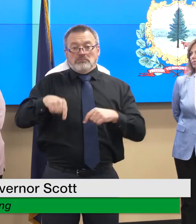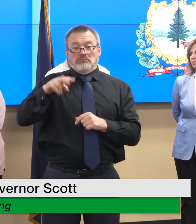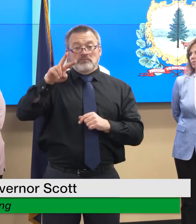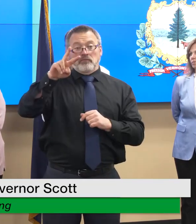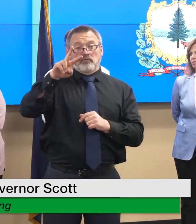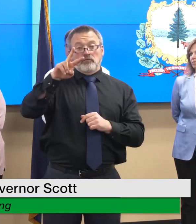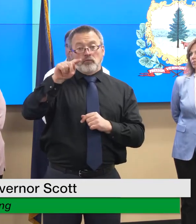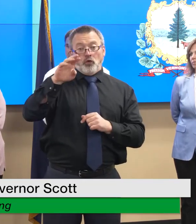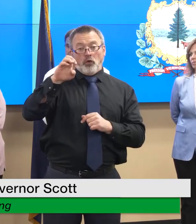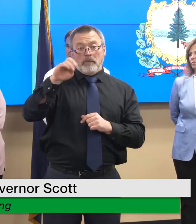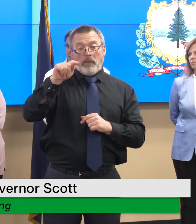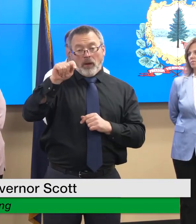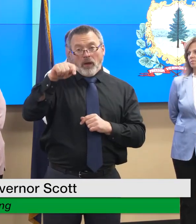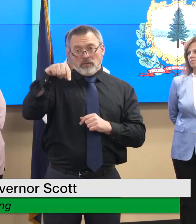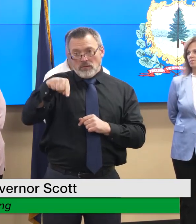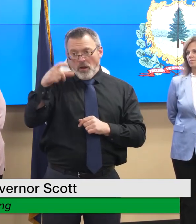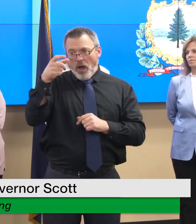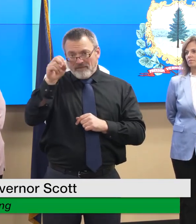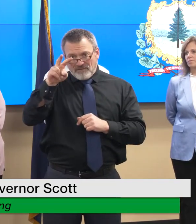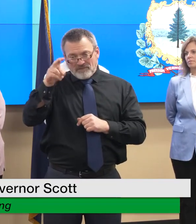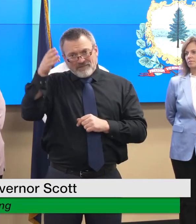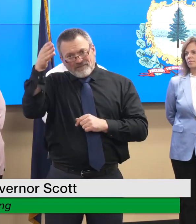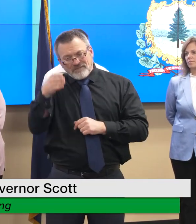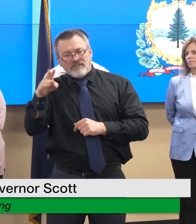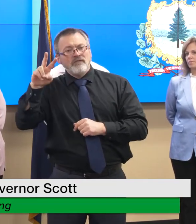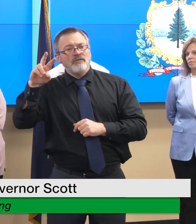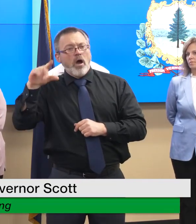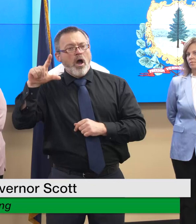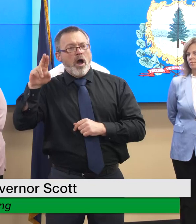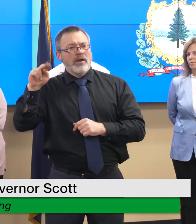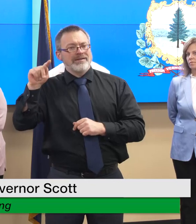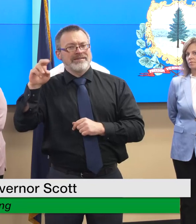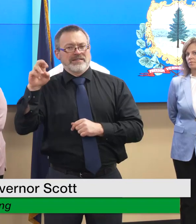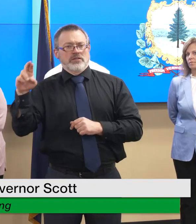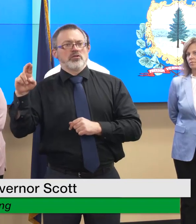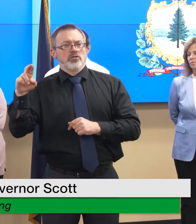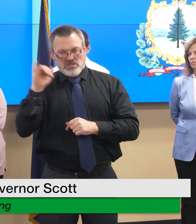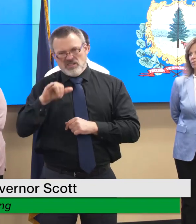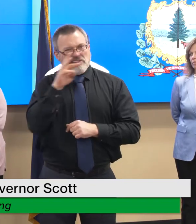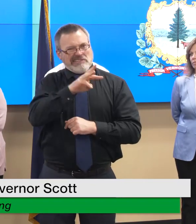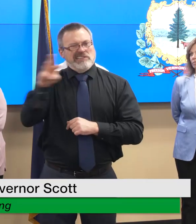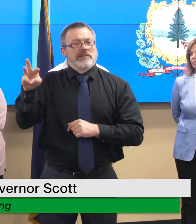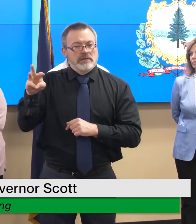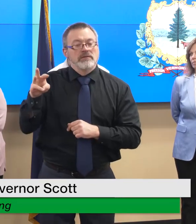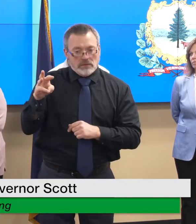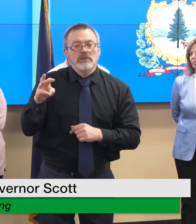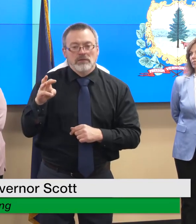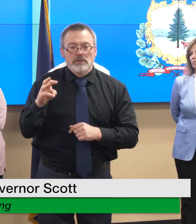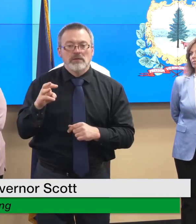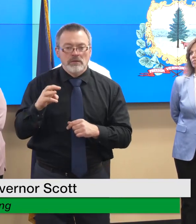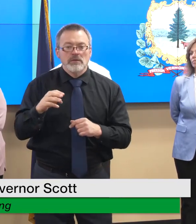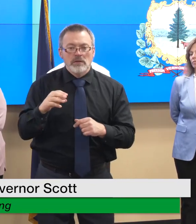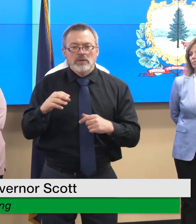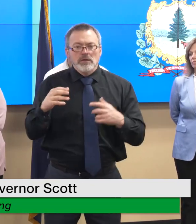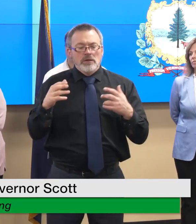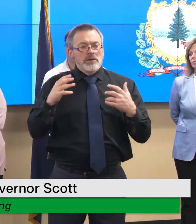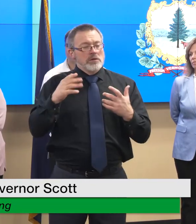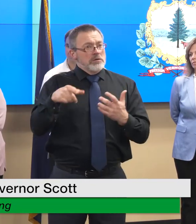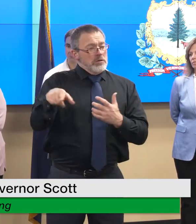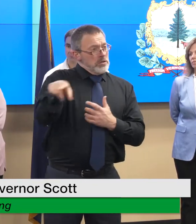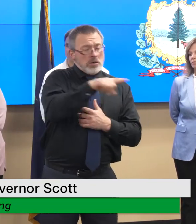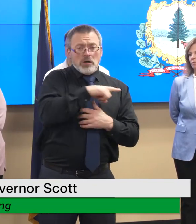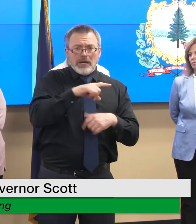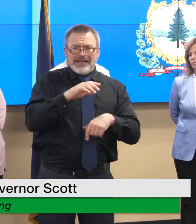vermont.gov/volunteer. And if time is in short supply, but you have resources, make a donation to a